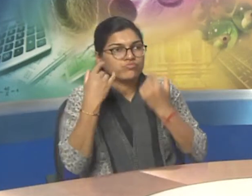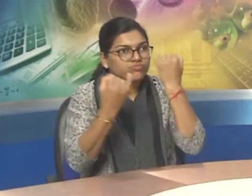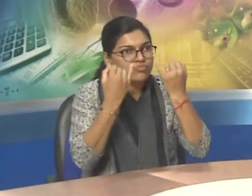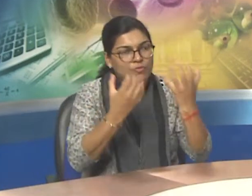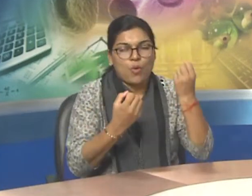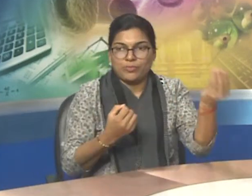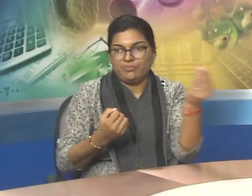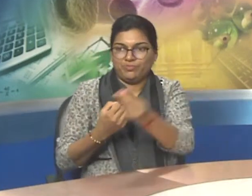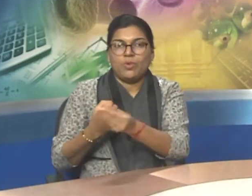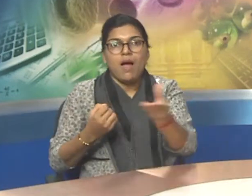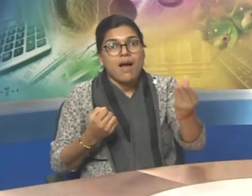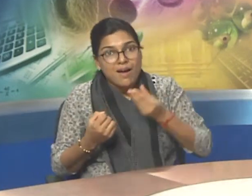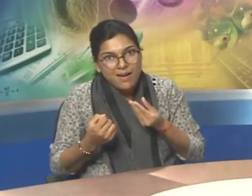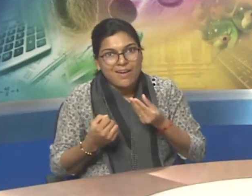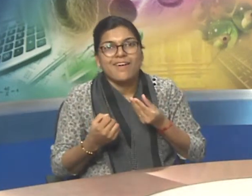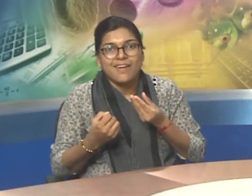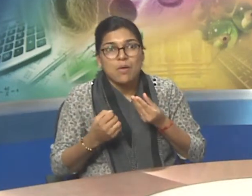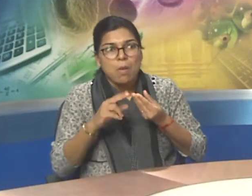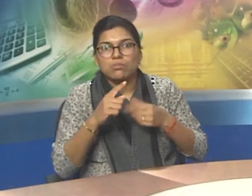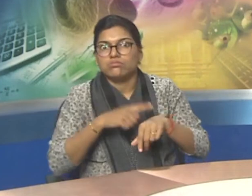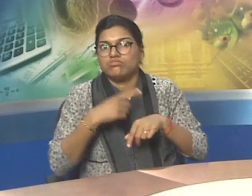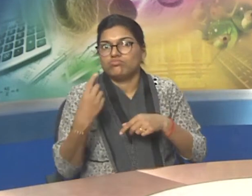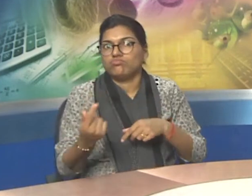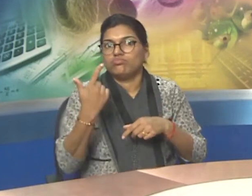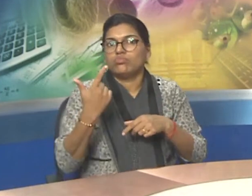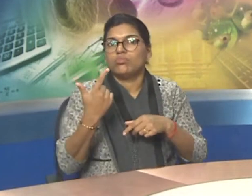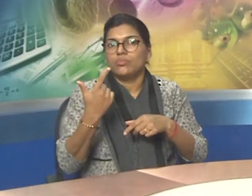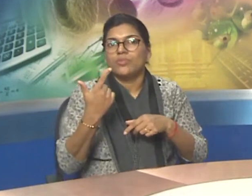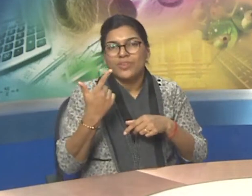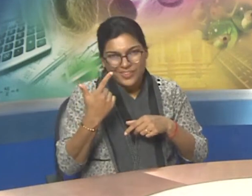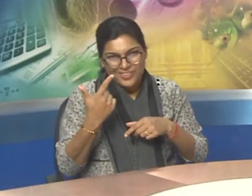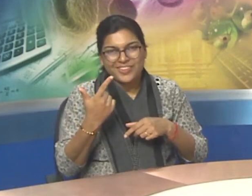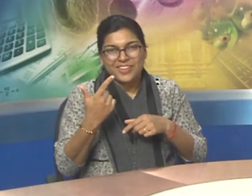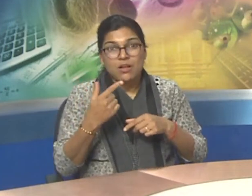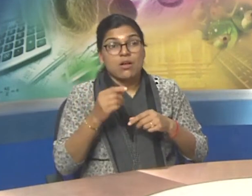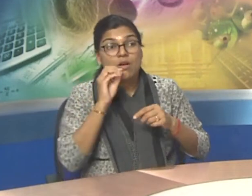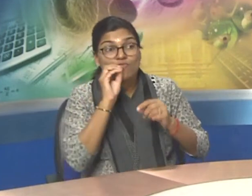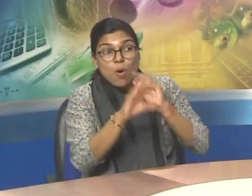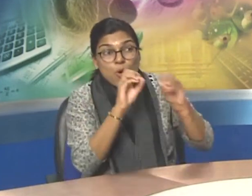suggest to get the required book. It also saves time.